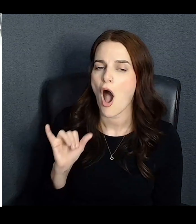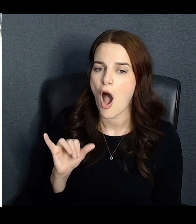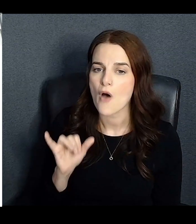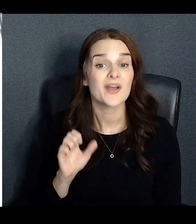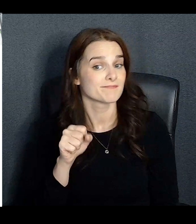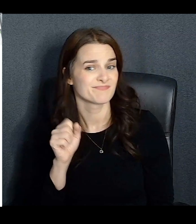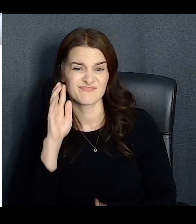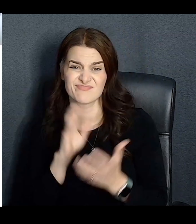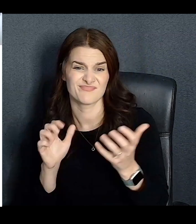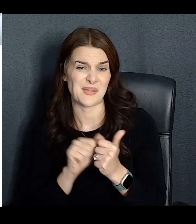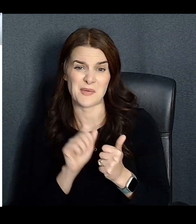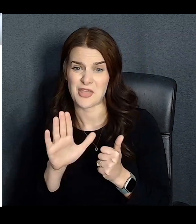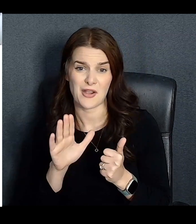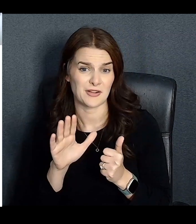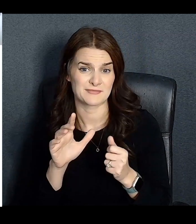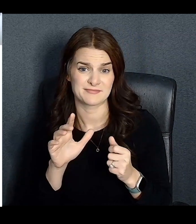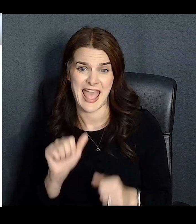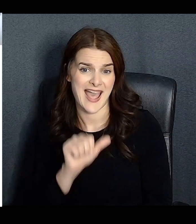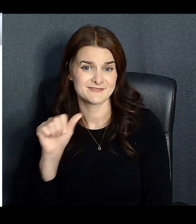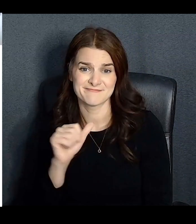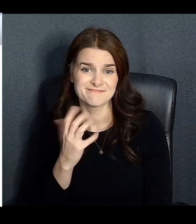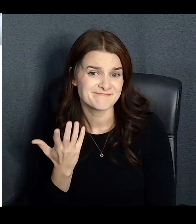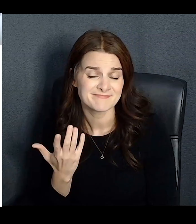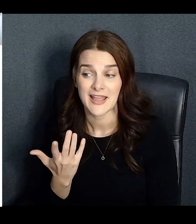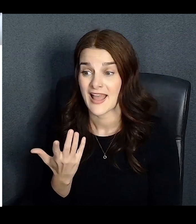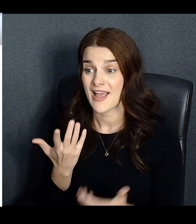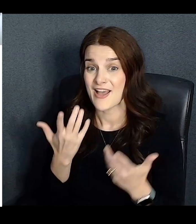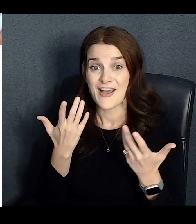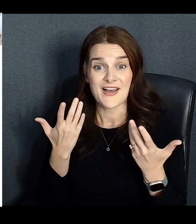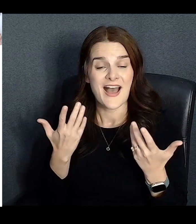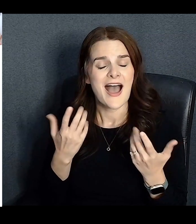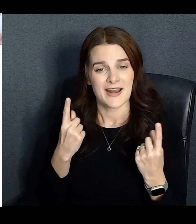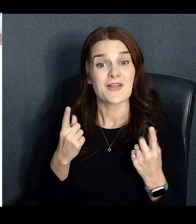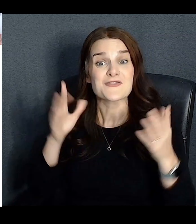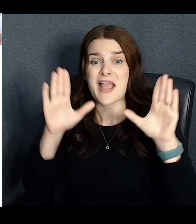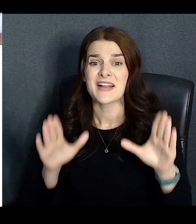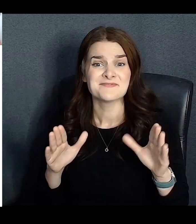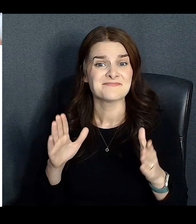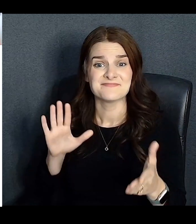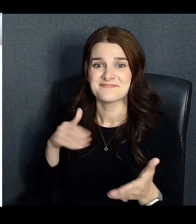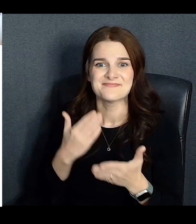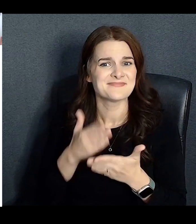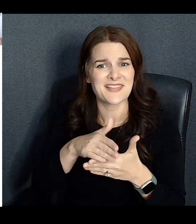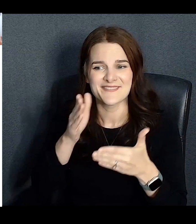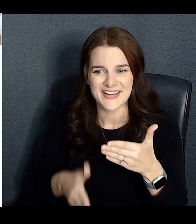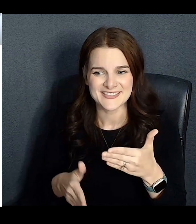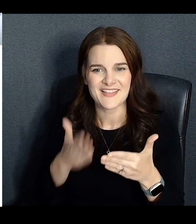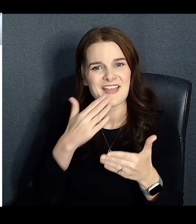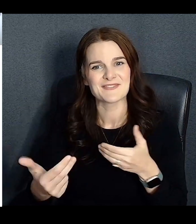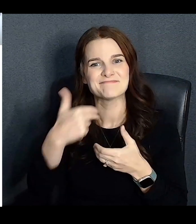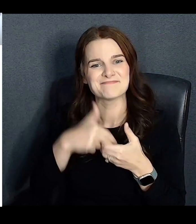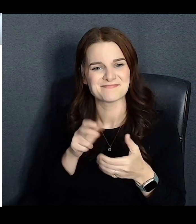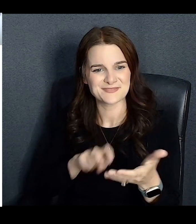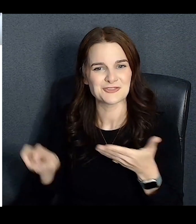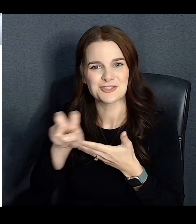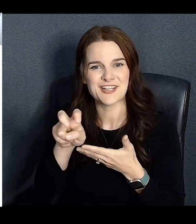know. I get confused with their handles. Got it. Great. So we made it to the finish line, everyone. Thank you so much for coming along on this